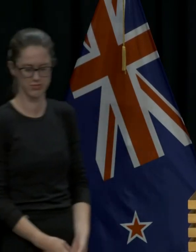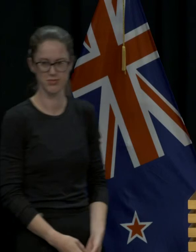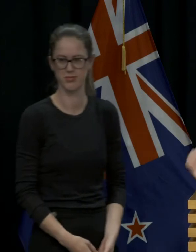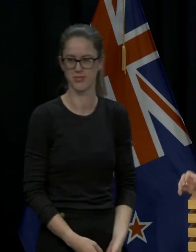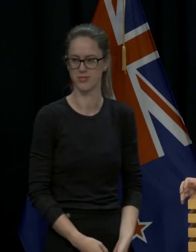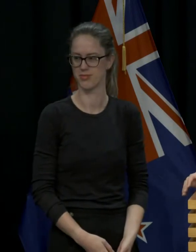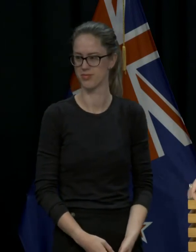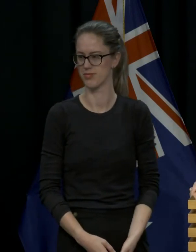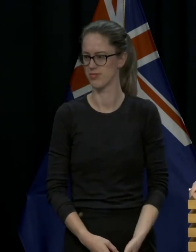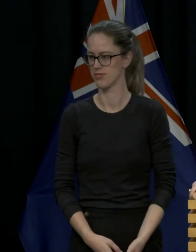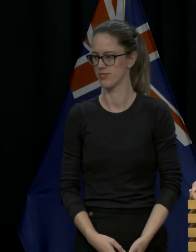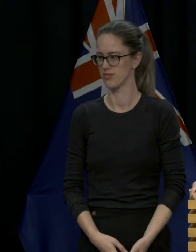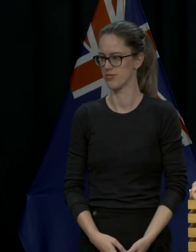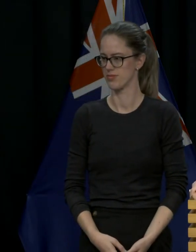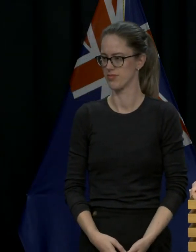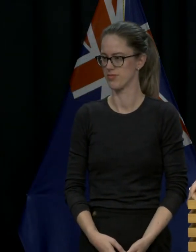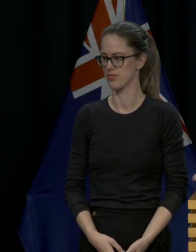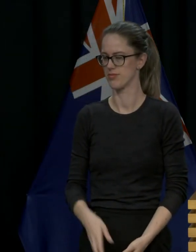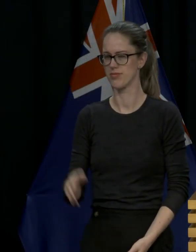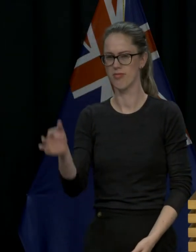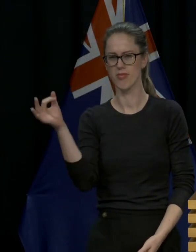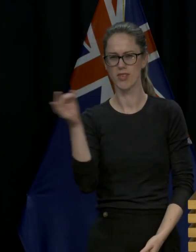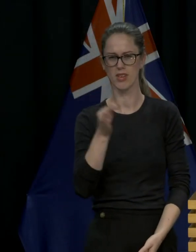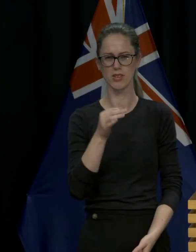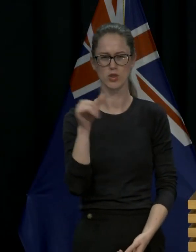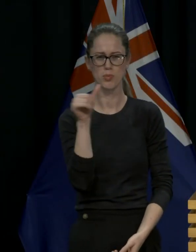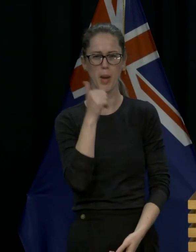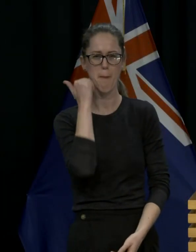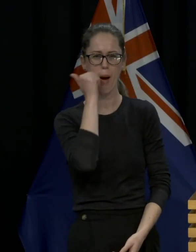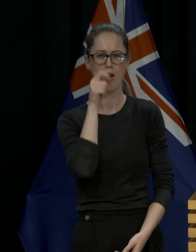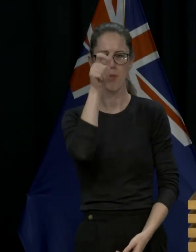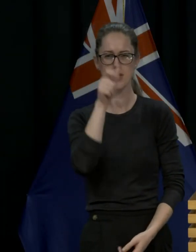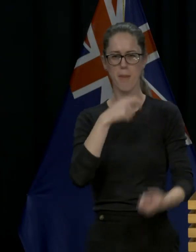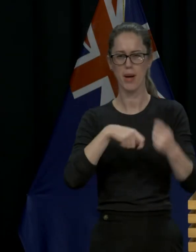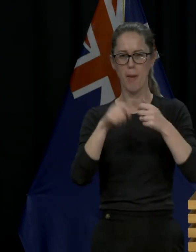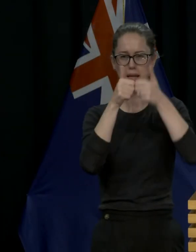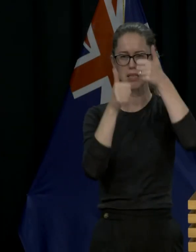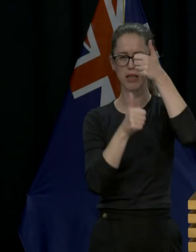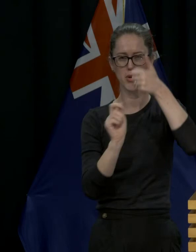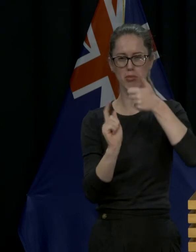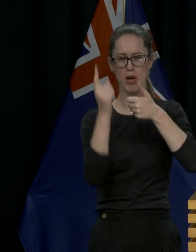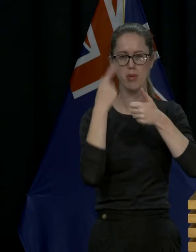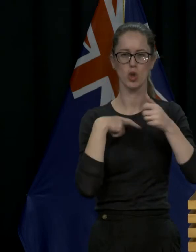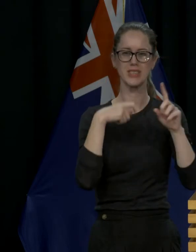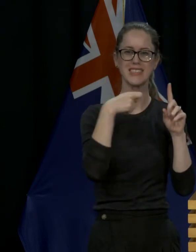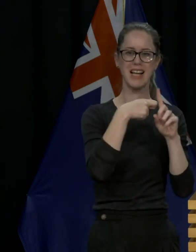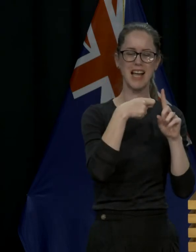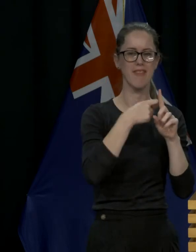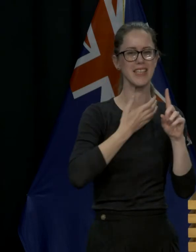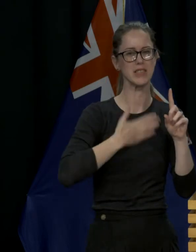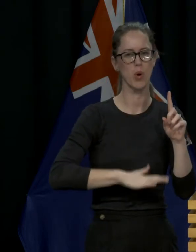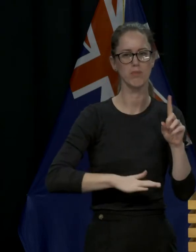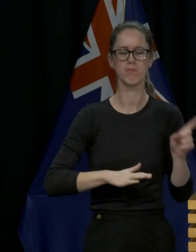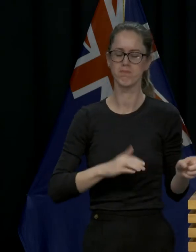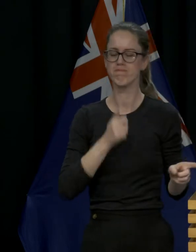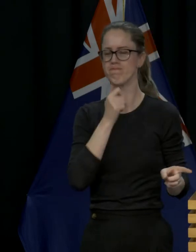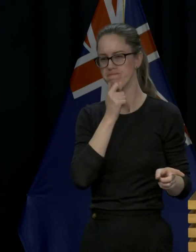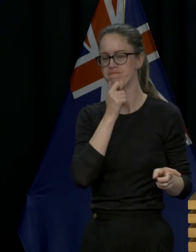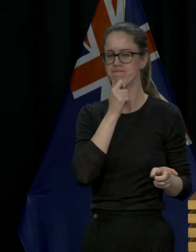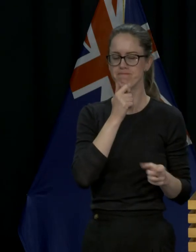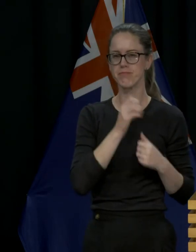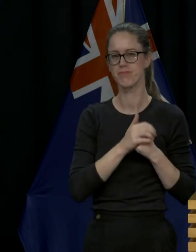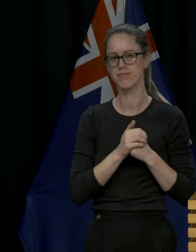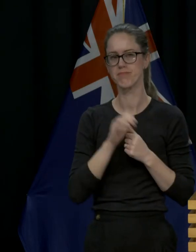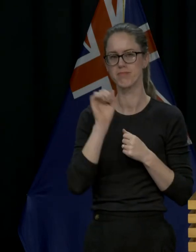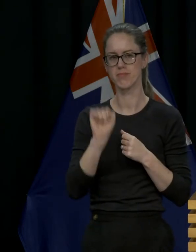answer yours and then come back to your second question, Ben. Did you consider putting a Maori person in the Deputy PM role, given Calvin wasn't keen on taking it? So look, for me it was